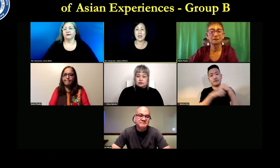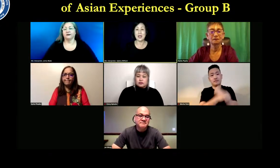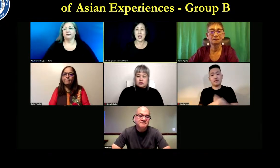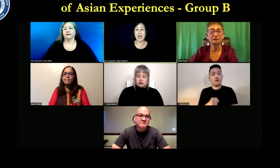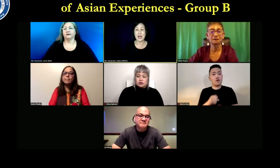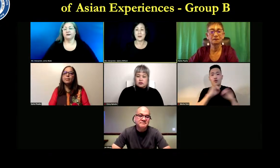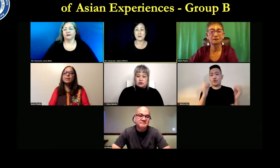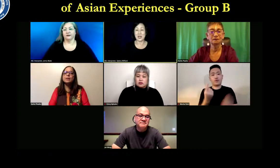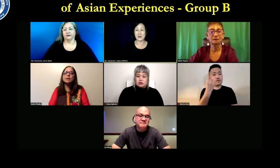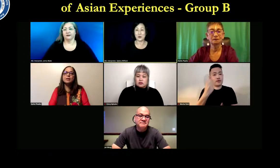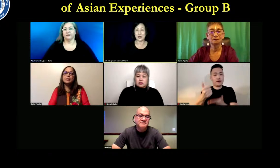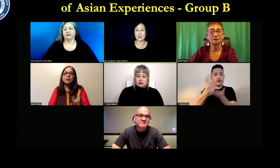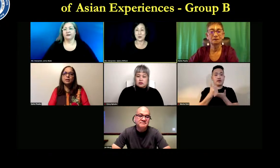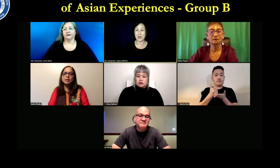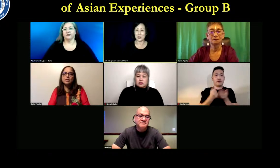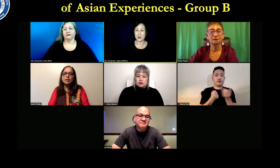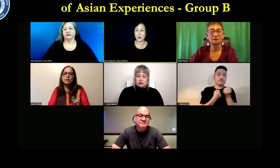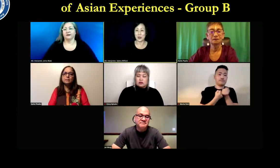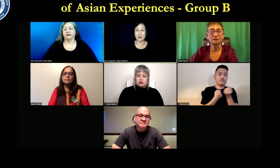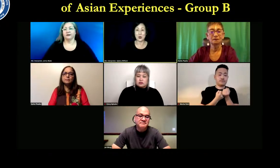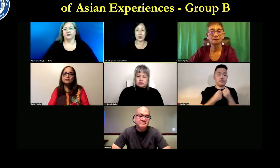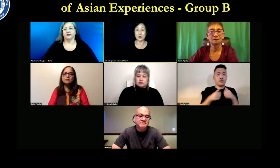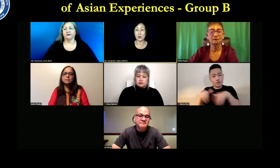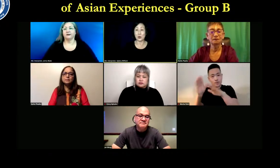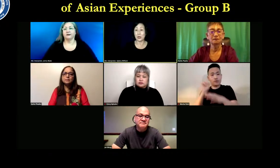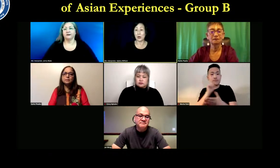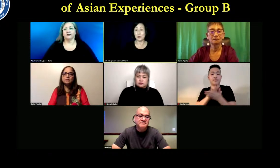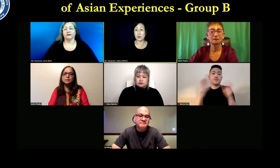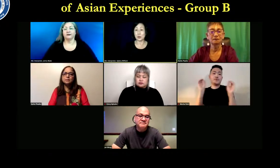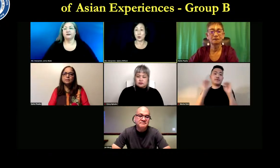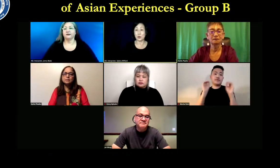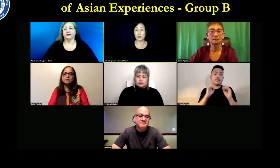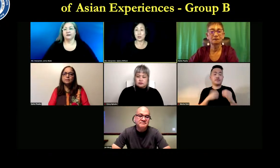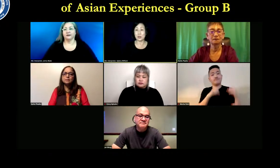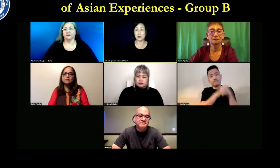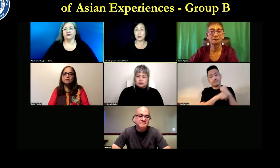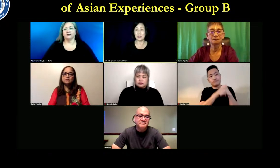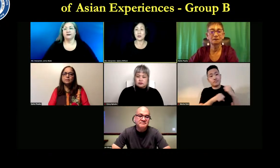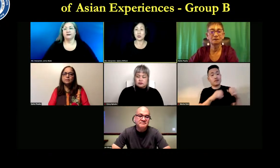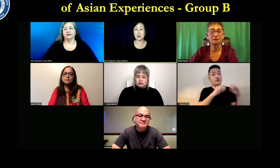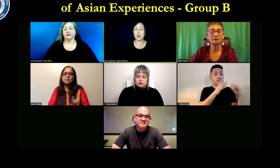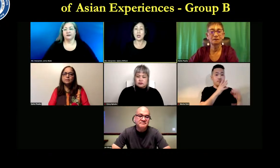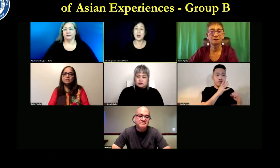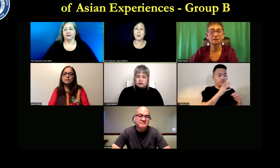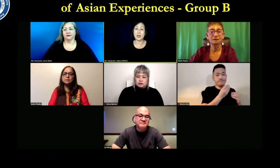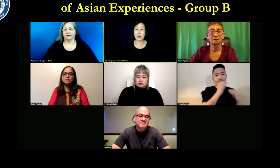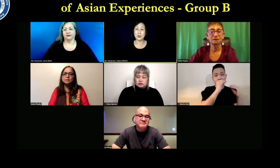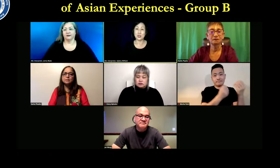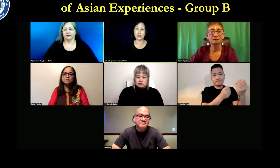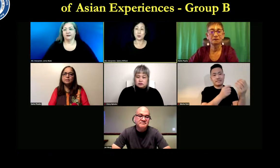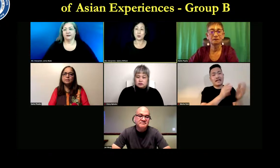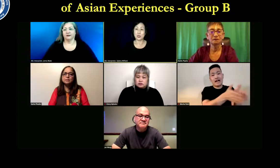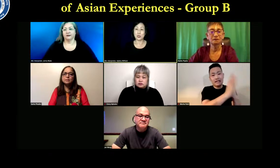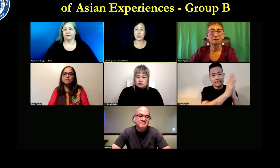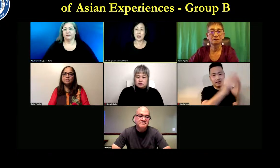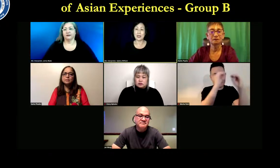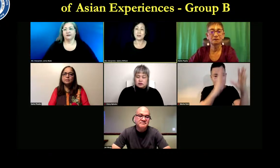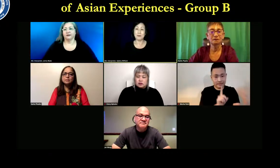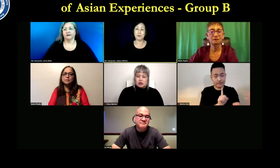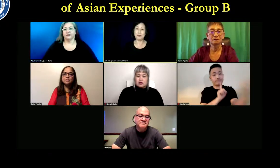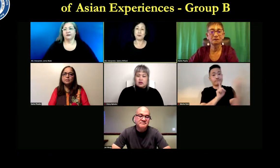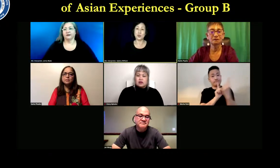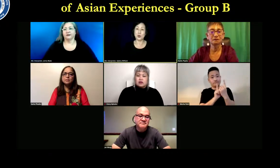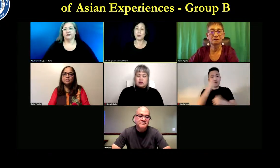fought for this right to go there. No one really helped me or supported me to go to the deaf school, but I was determined I was going to do